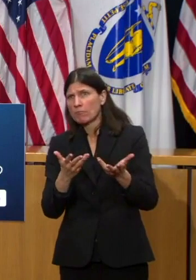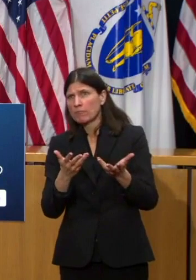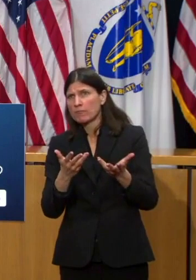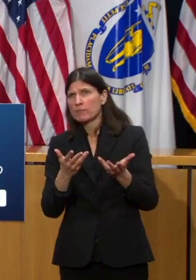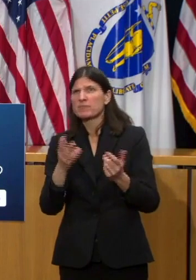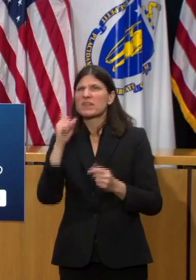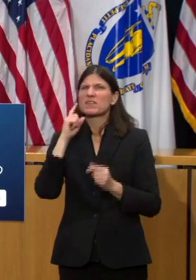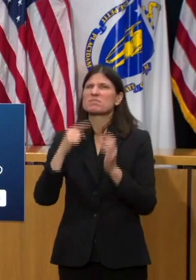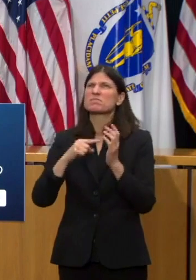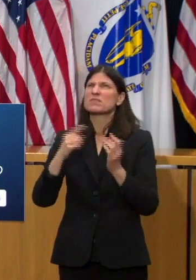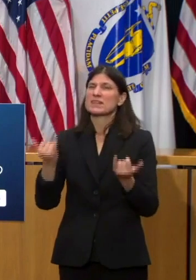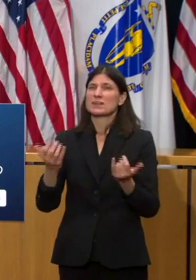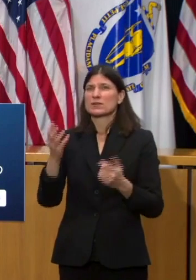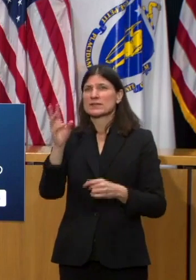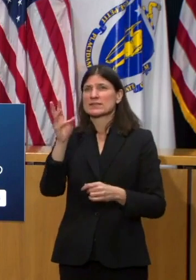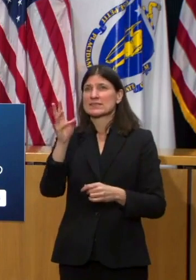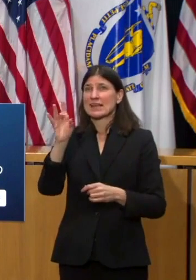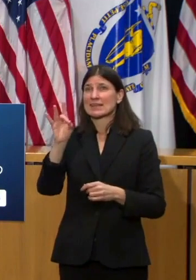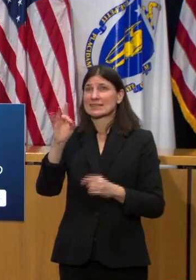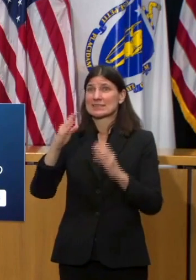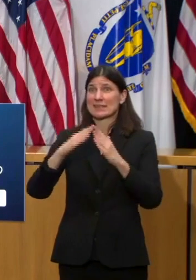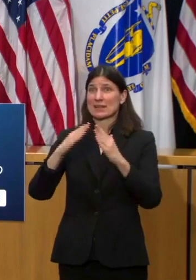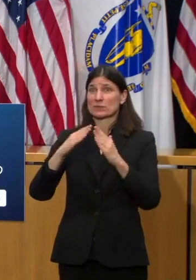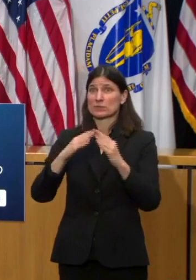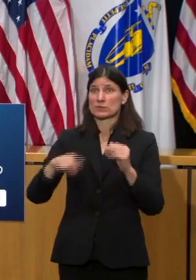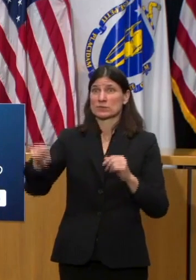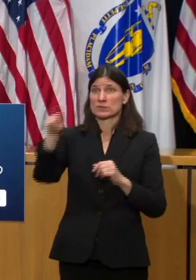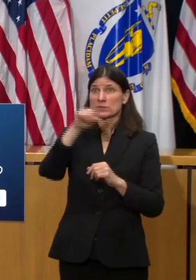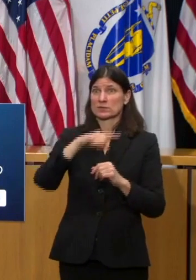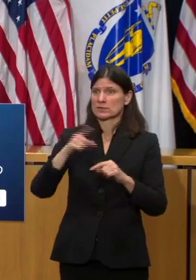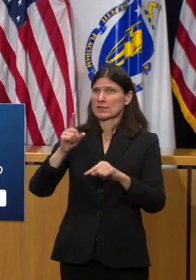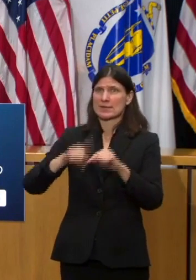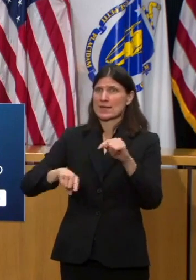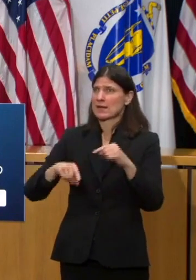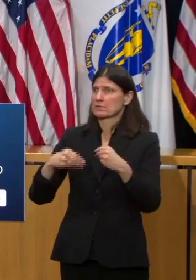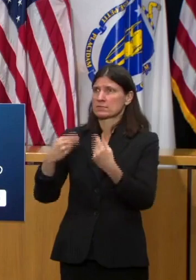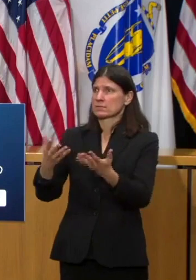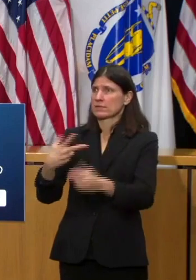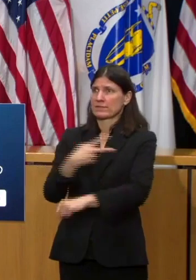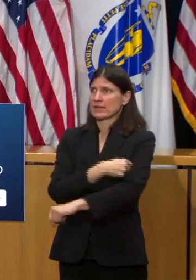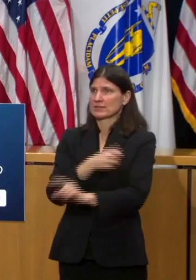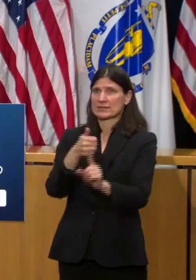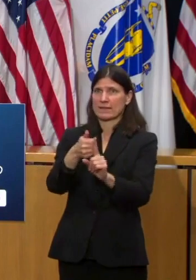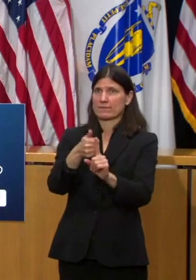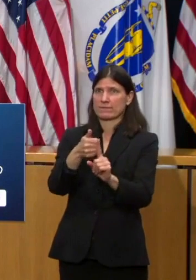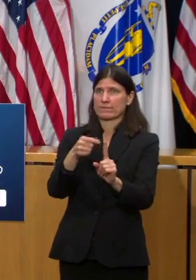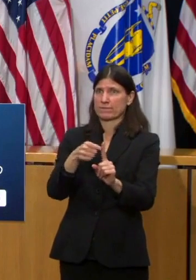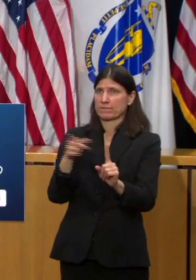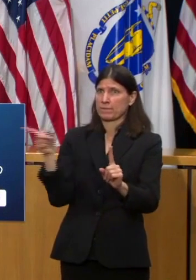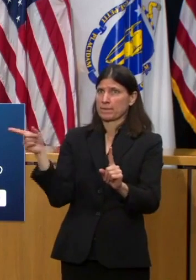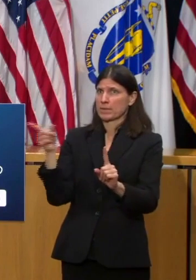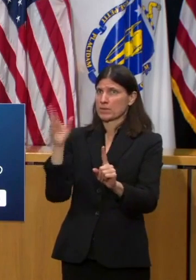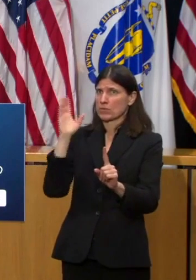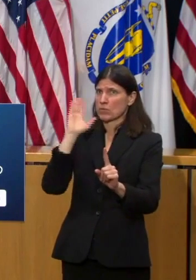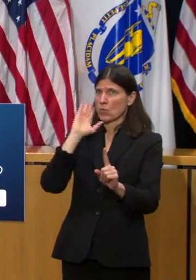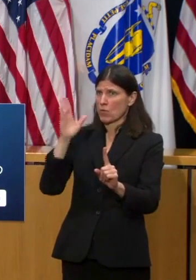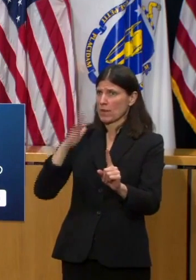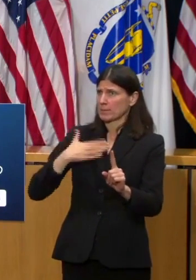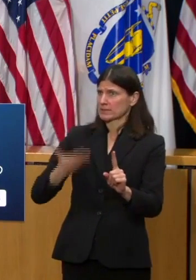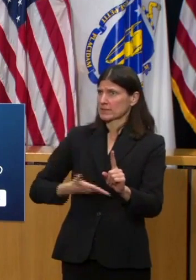pushback from them? And how does this streamline the process not sending vaccine to an individual? Well, keep in mind